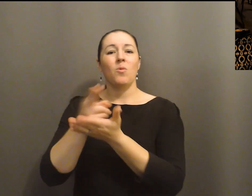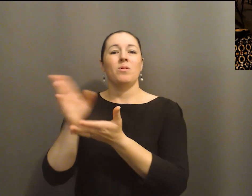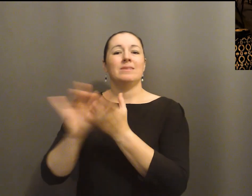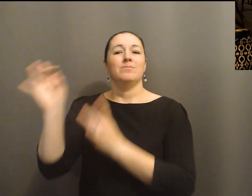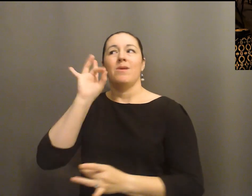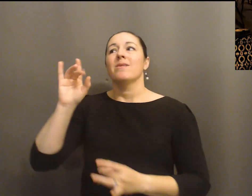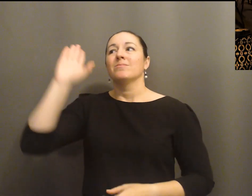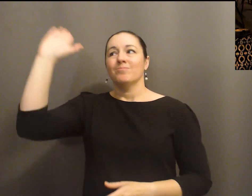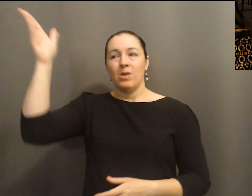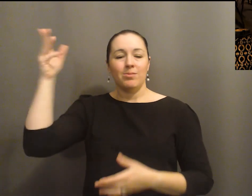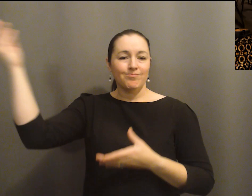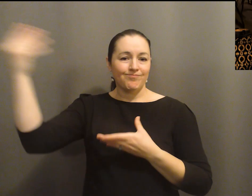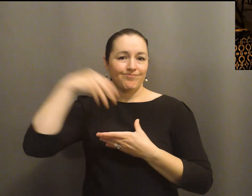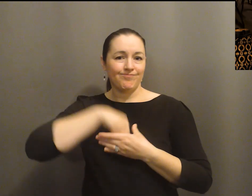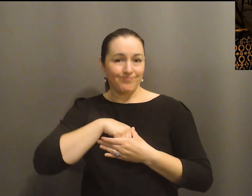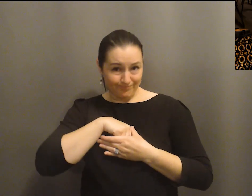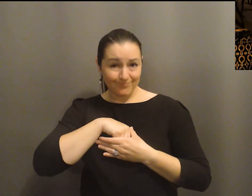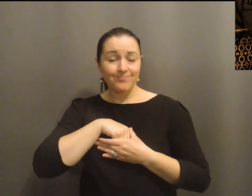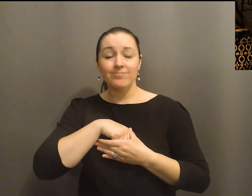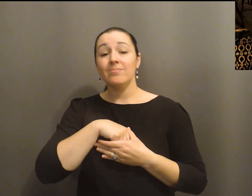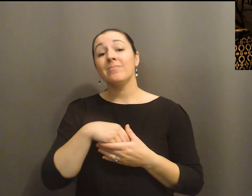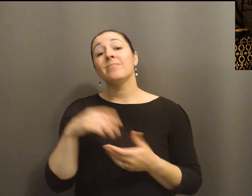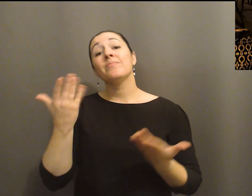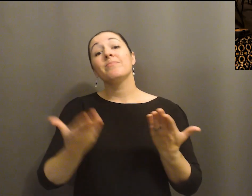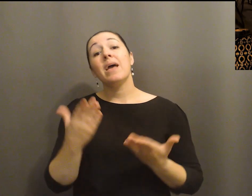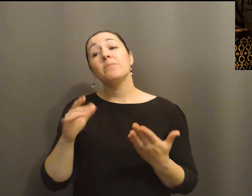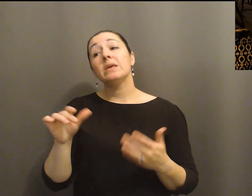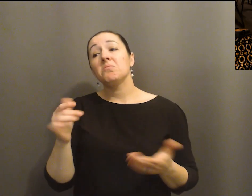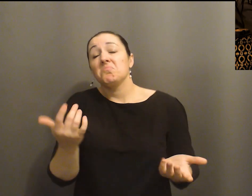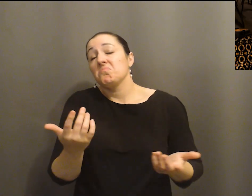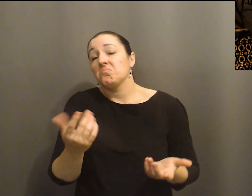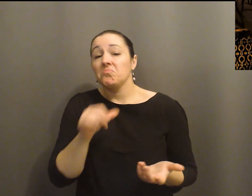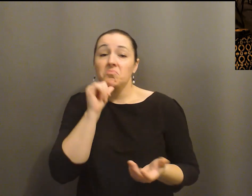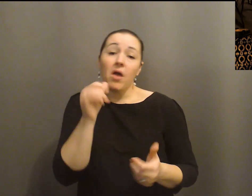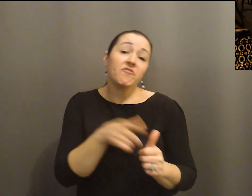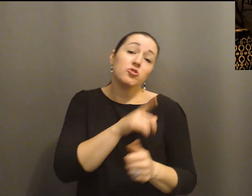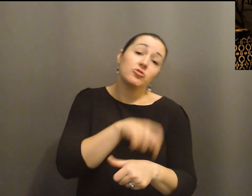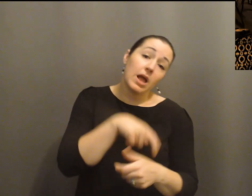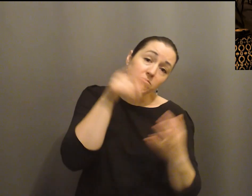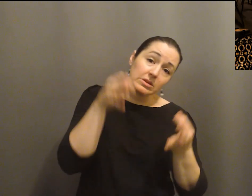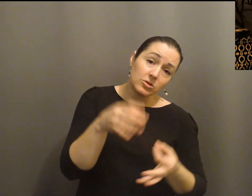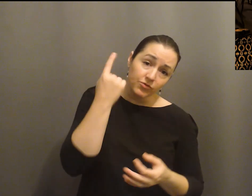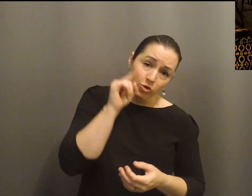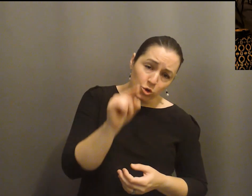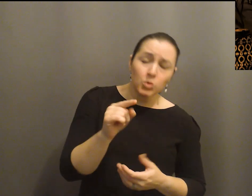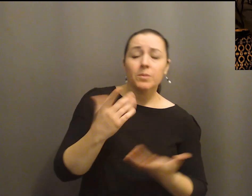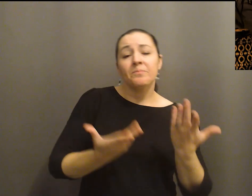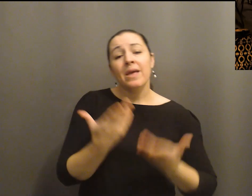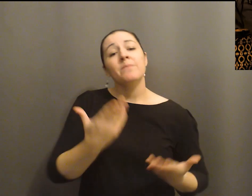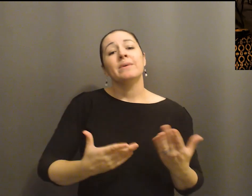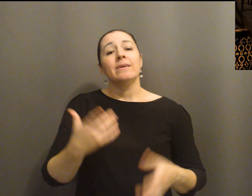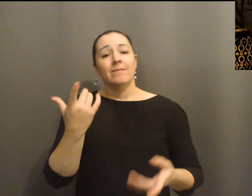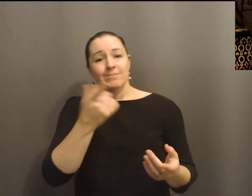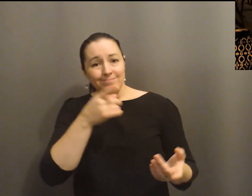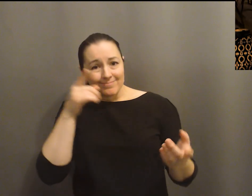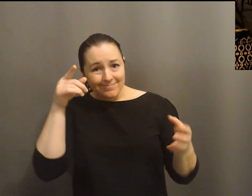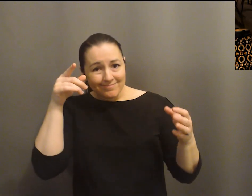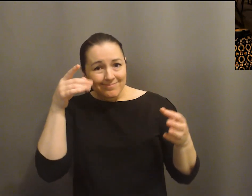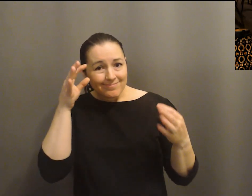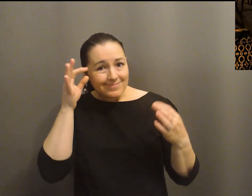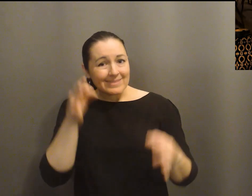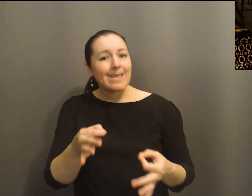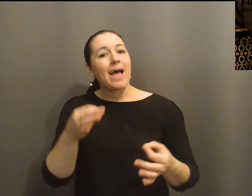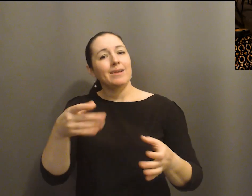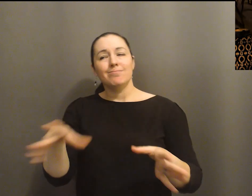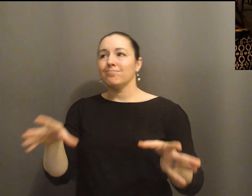us And so for some of you Today for the first time Others of you Maybe today's not A first time decision Maybe today's more Of a rededication Of your life To Christ